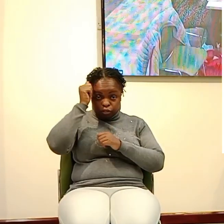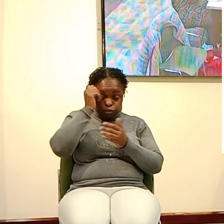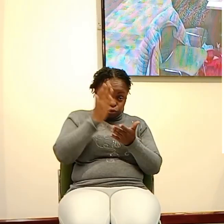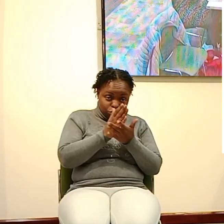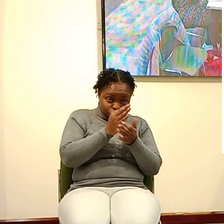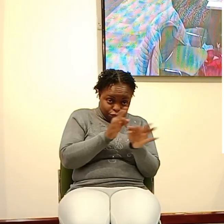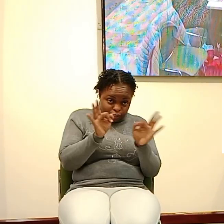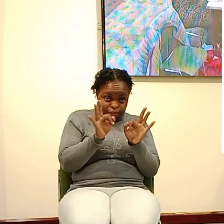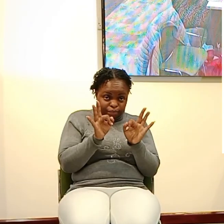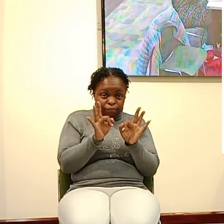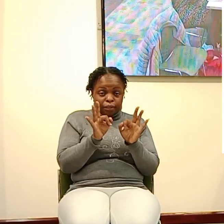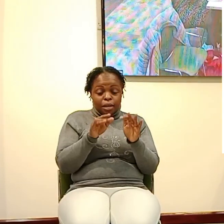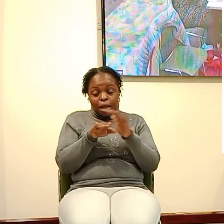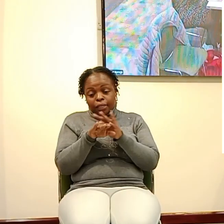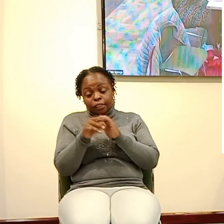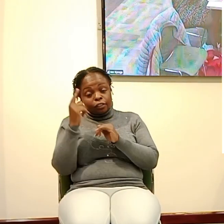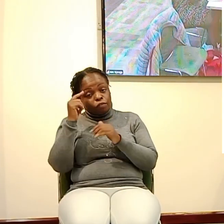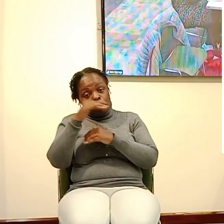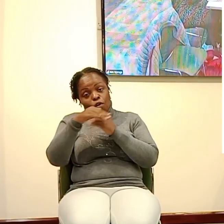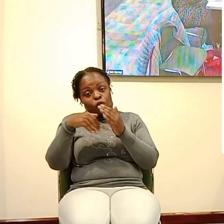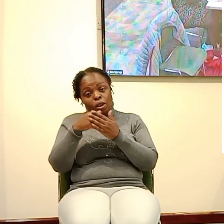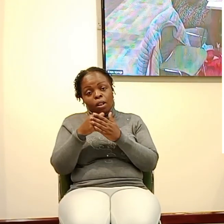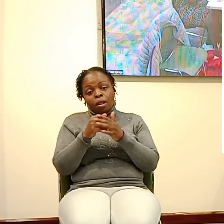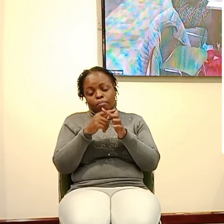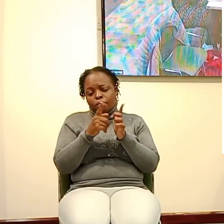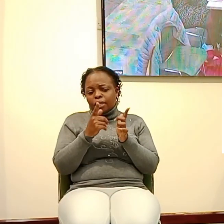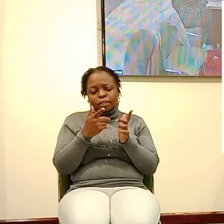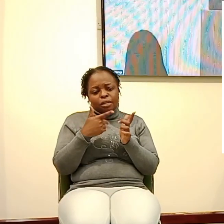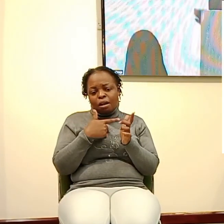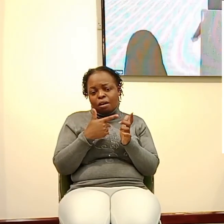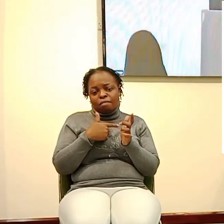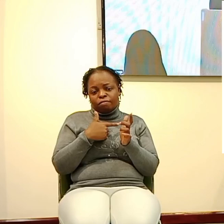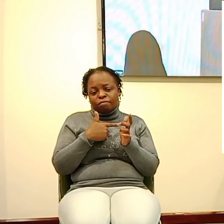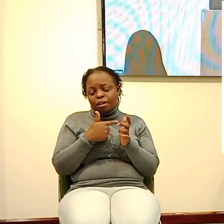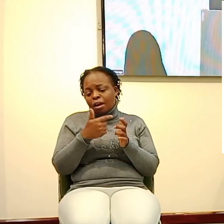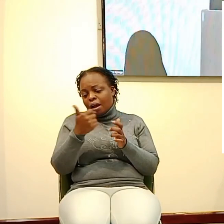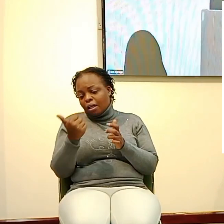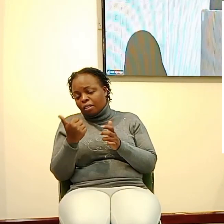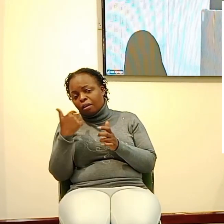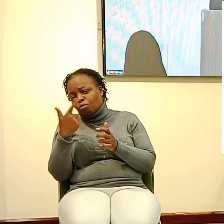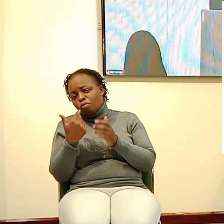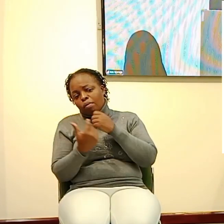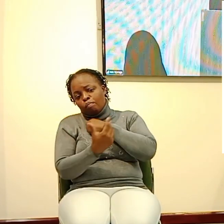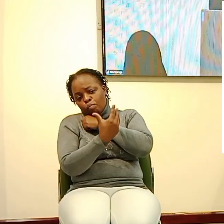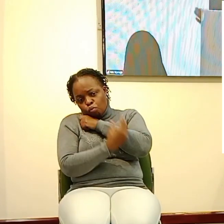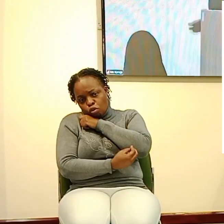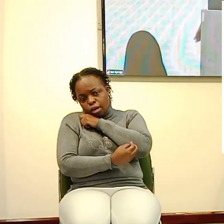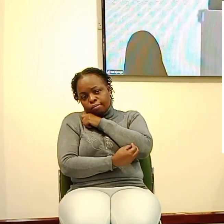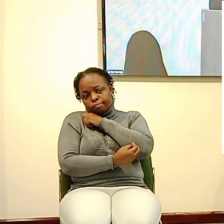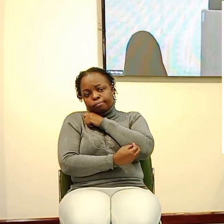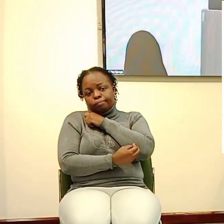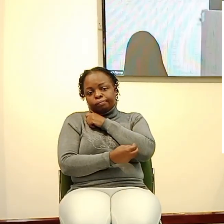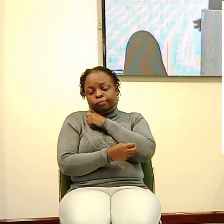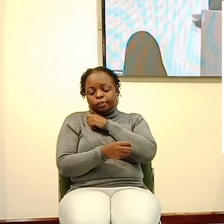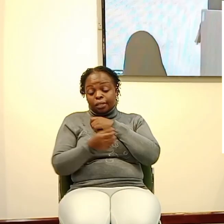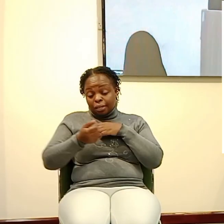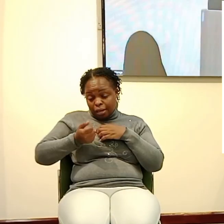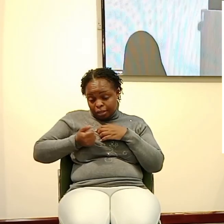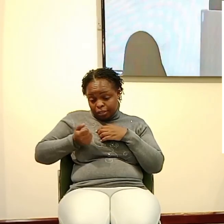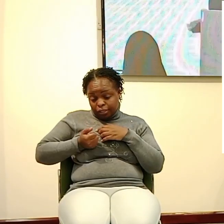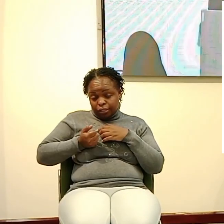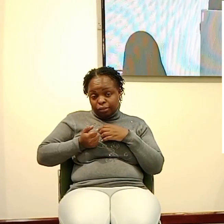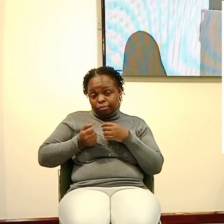free, access for everybody. However, there are those who are period poor. And because they are girls,